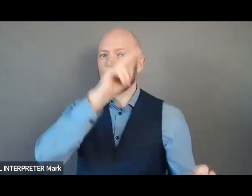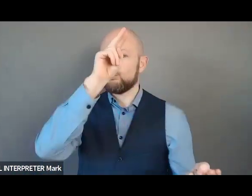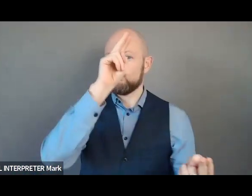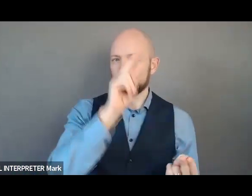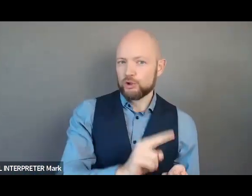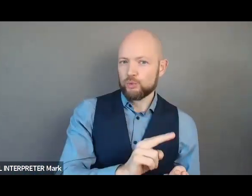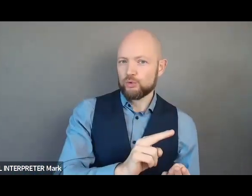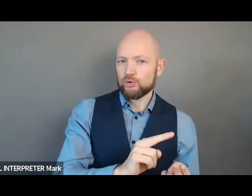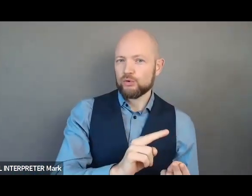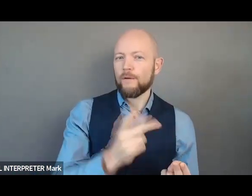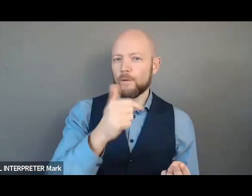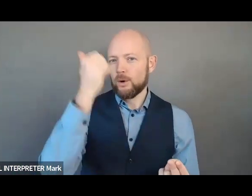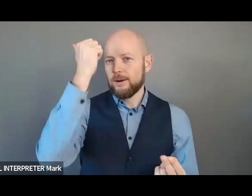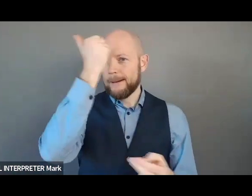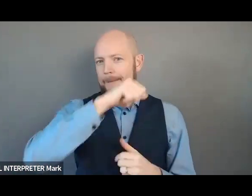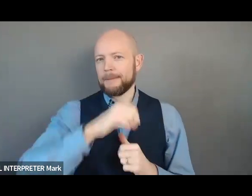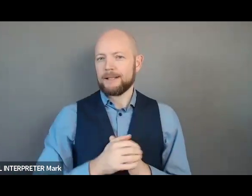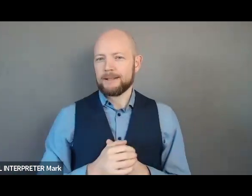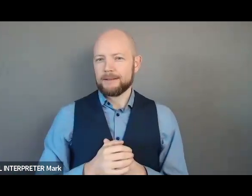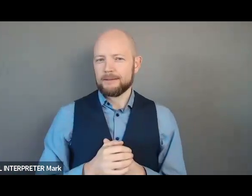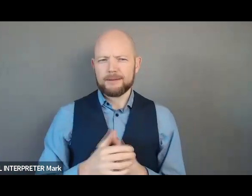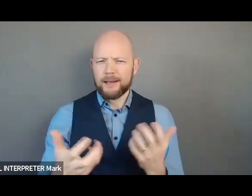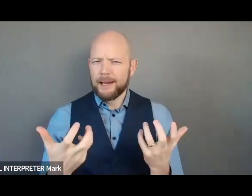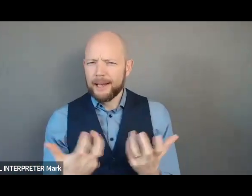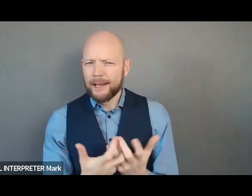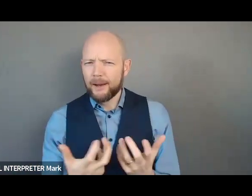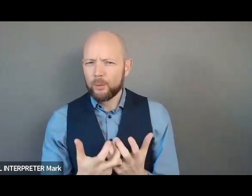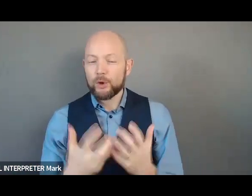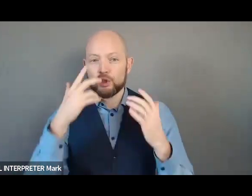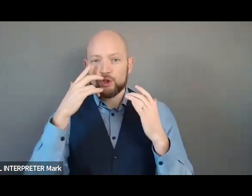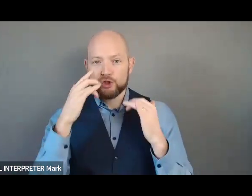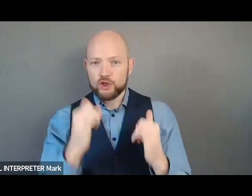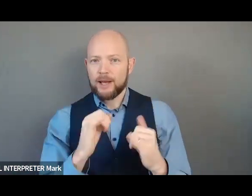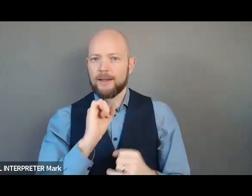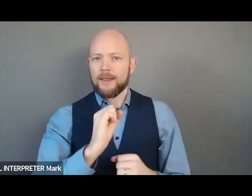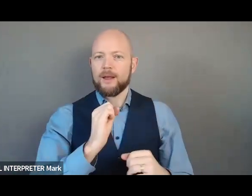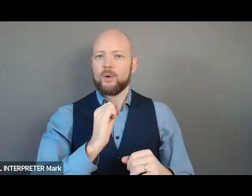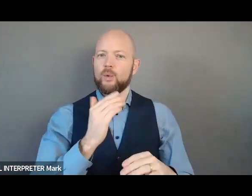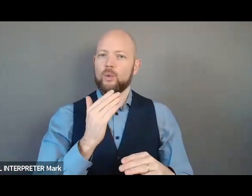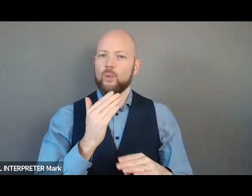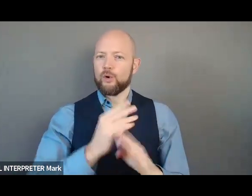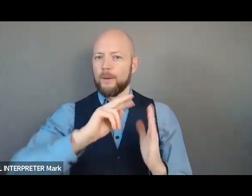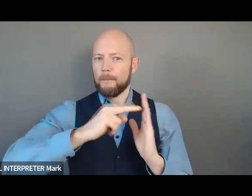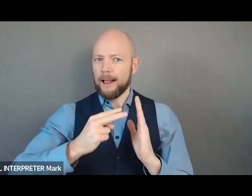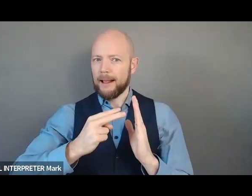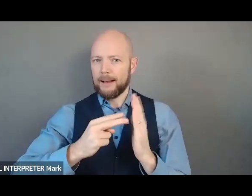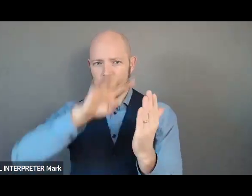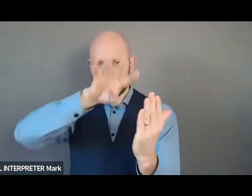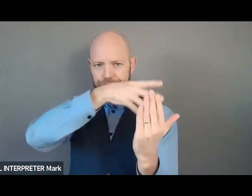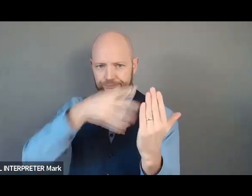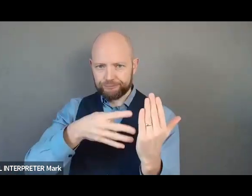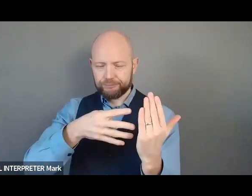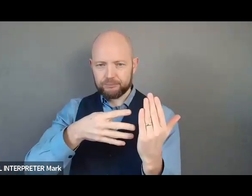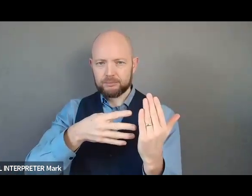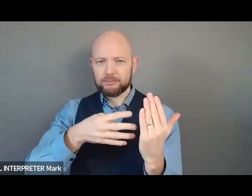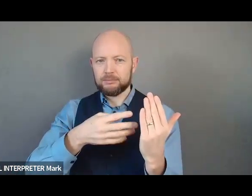And one way to do that is to check through academic workloads plan for everybody and make sure that there is evidence